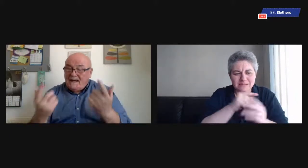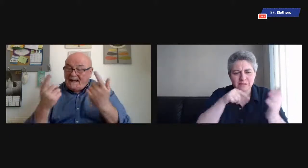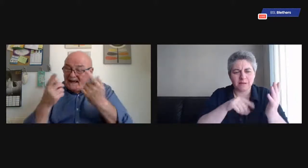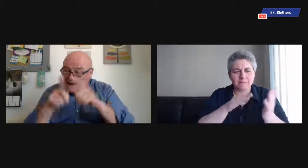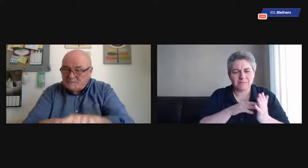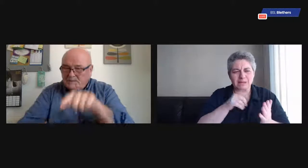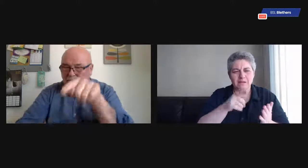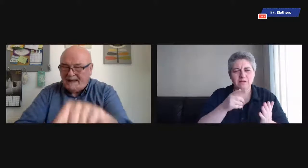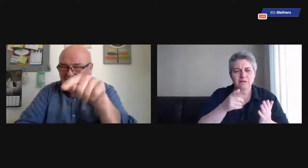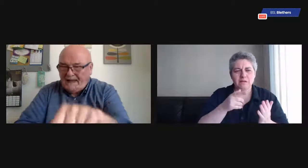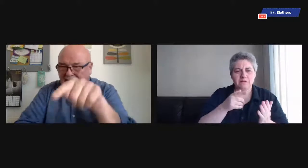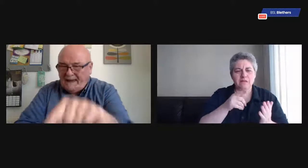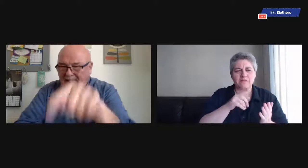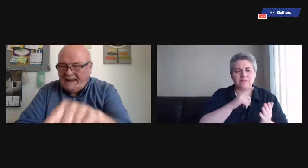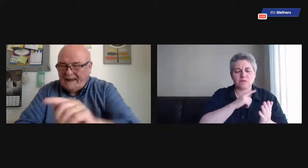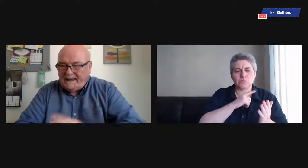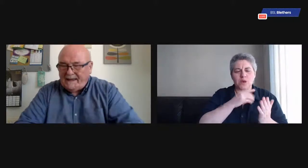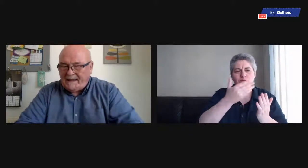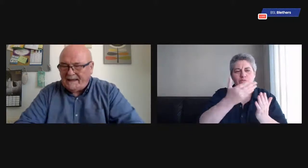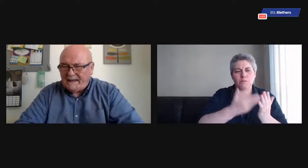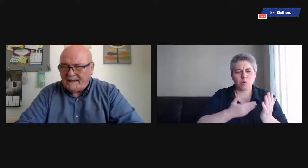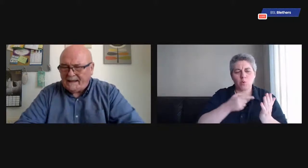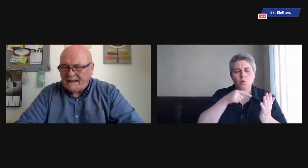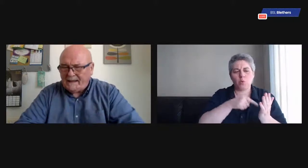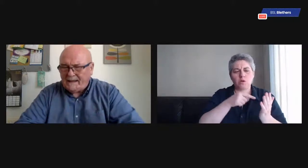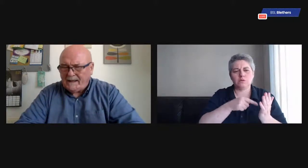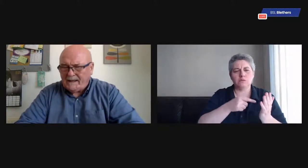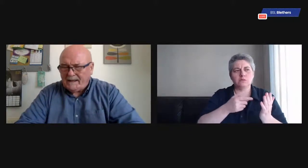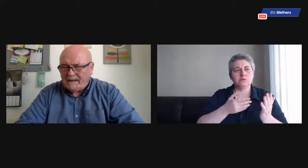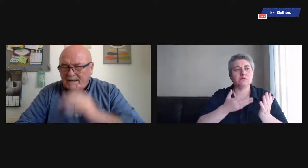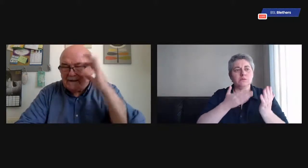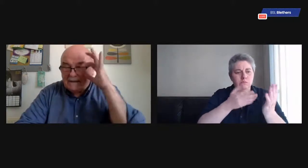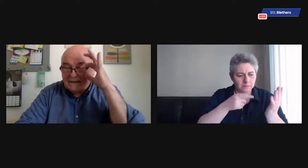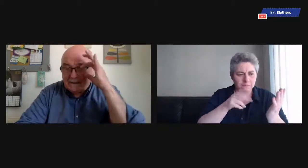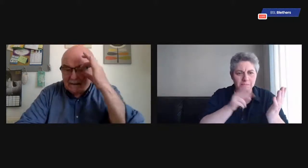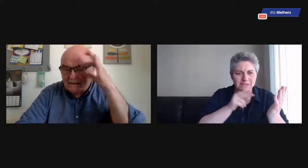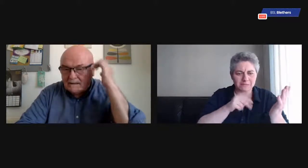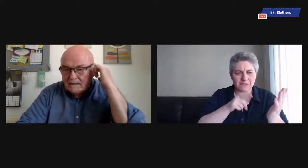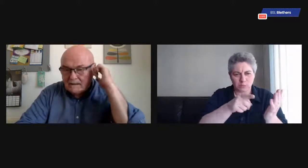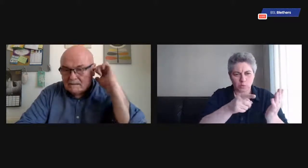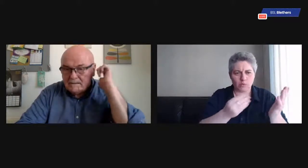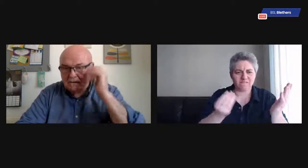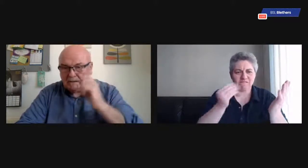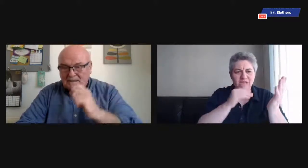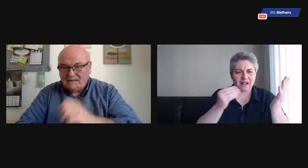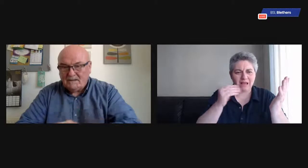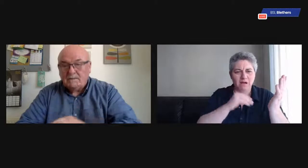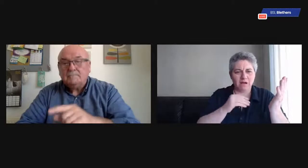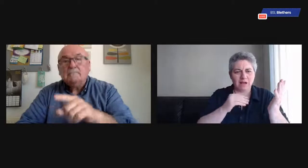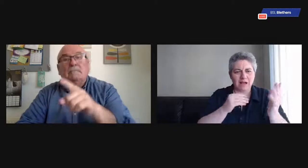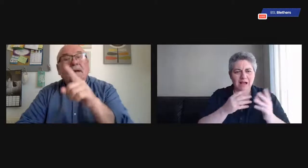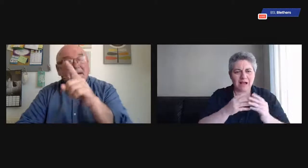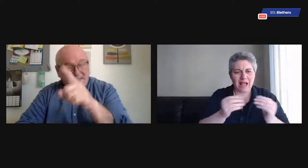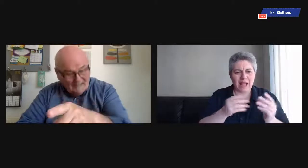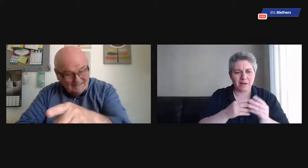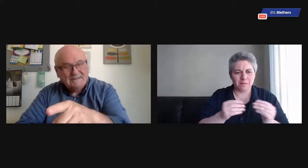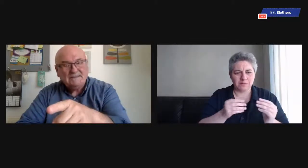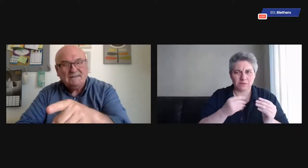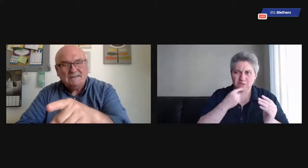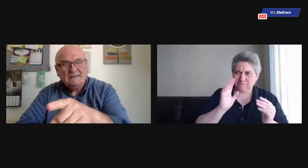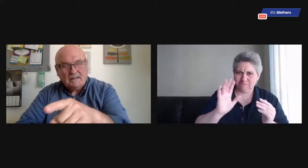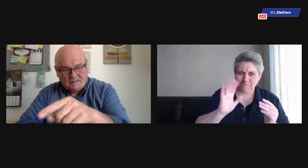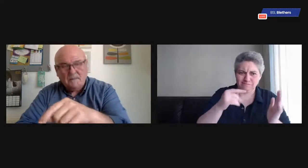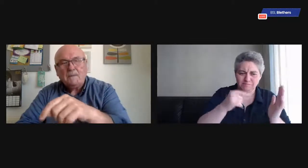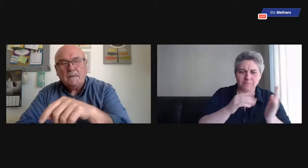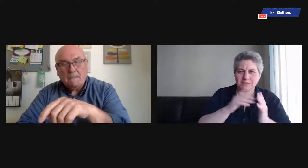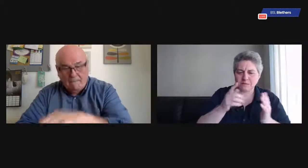minute, there's gaps. There's gaps in this. So I suppose your report is you're filling in all